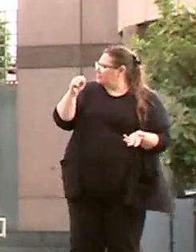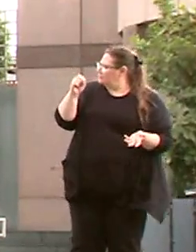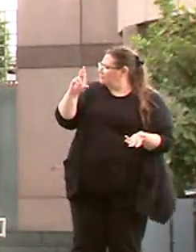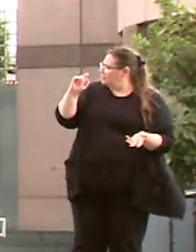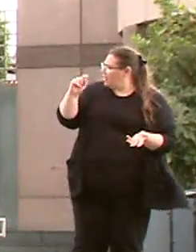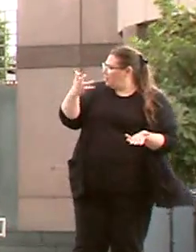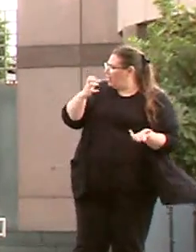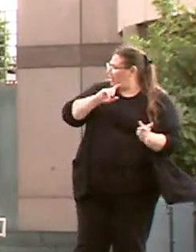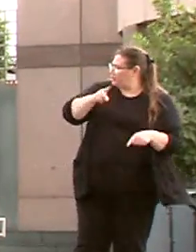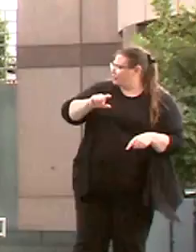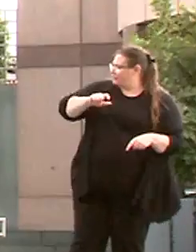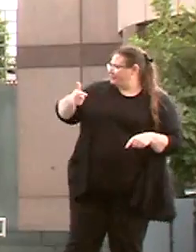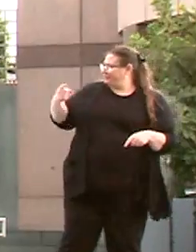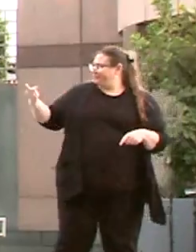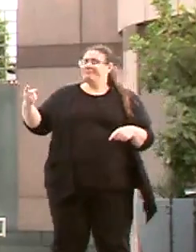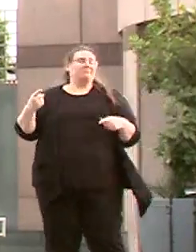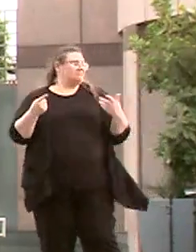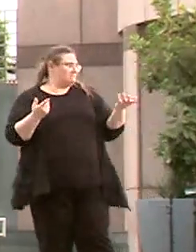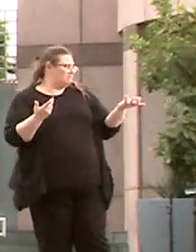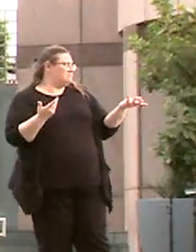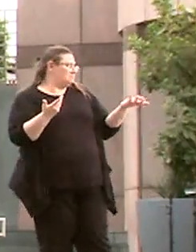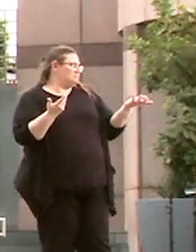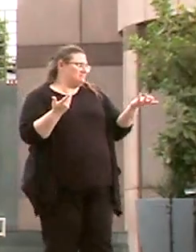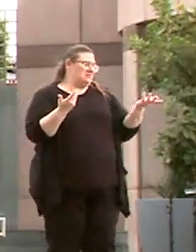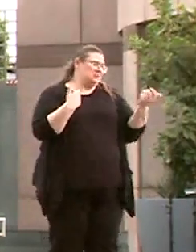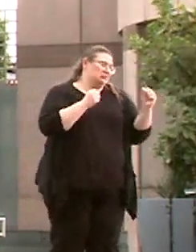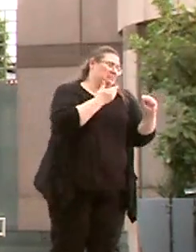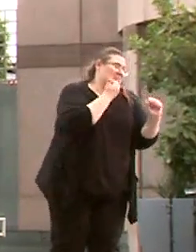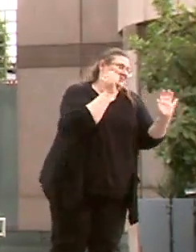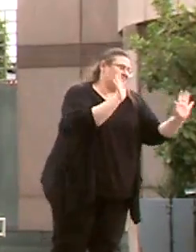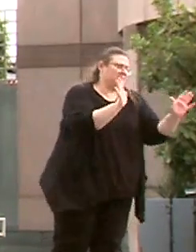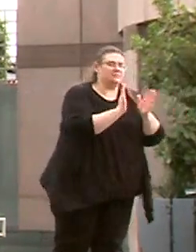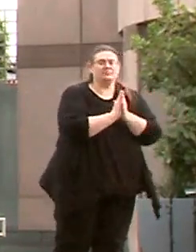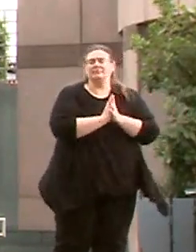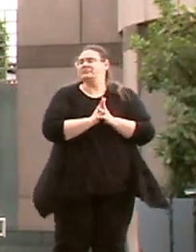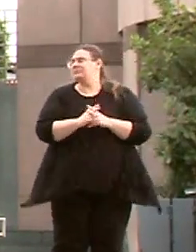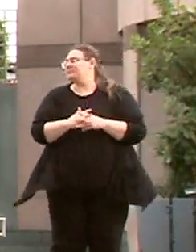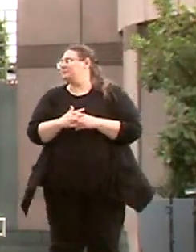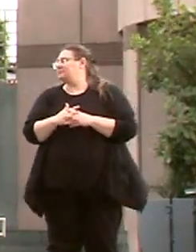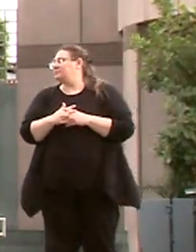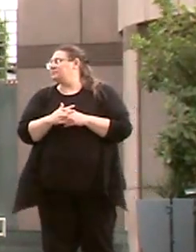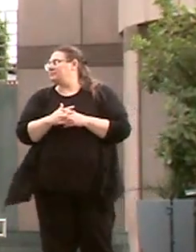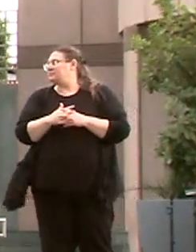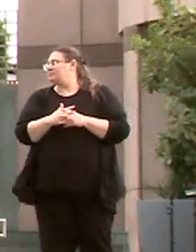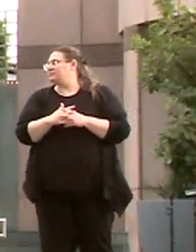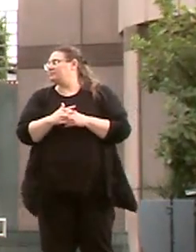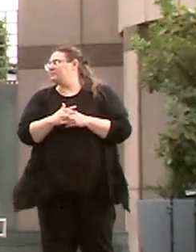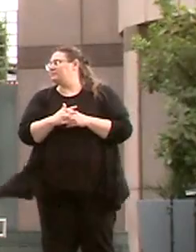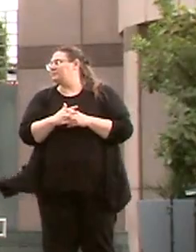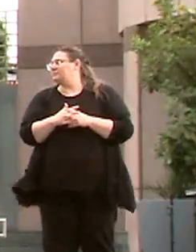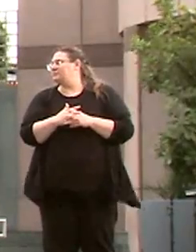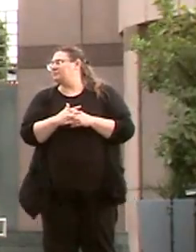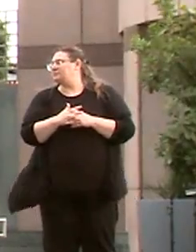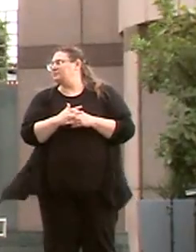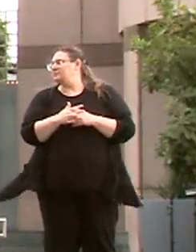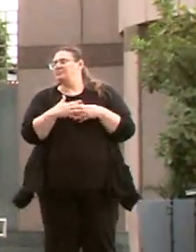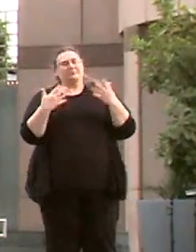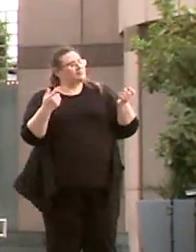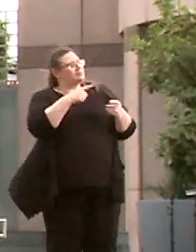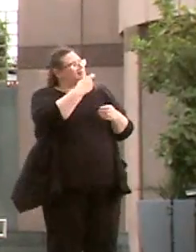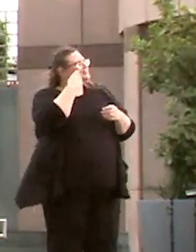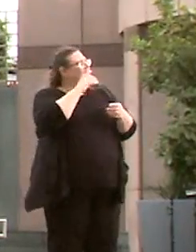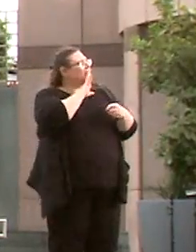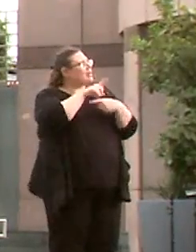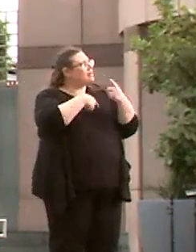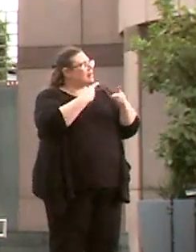that? Yeah, I will. I will do my best here. I think it. You were talking about how